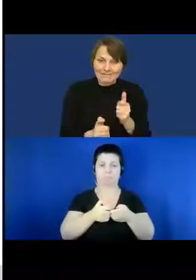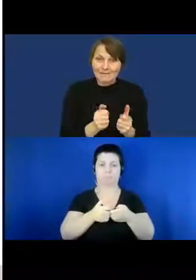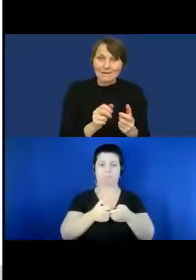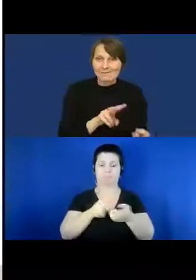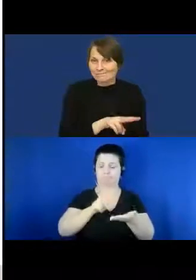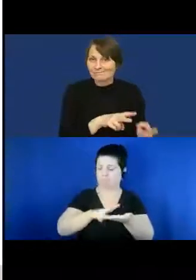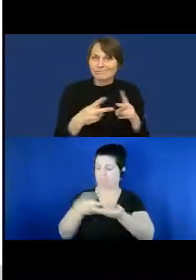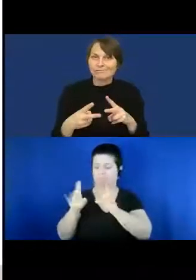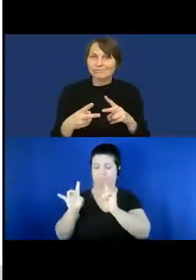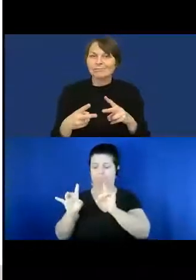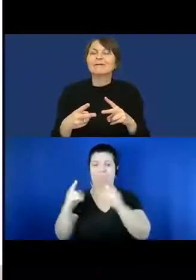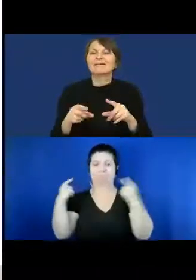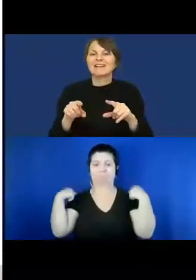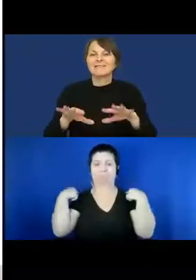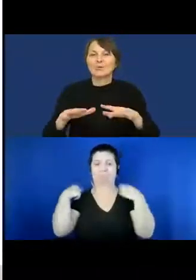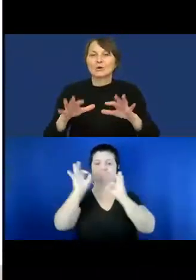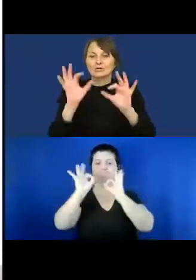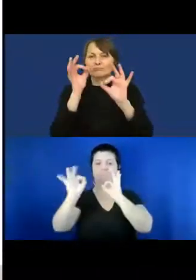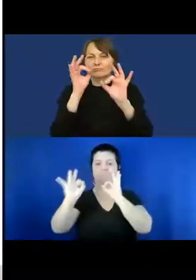into vibrations to the user.